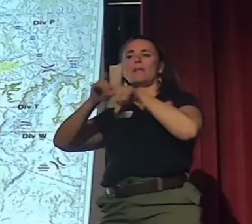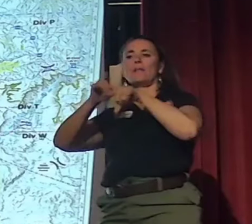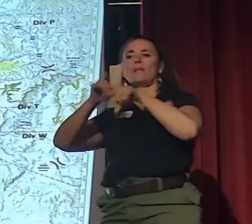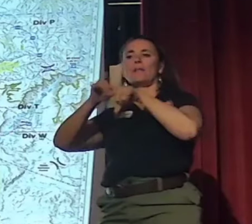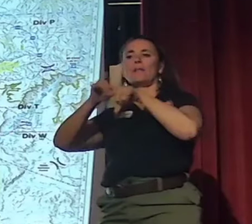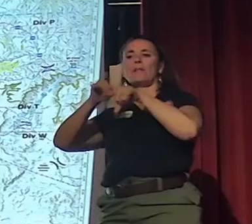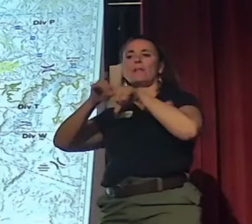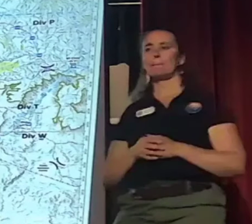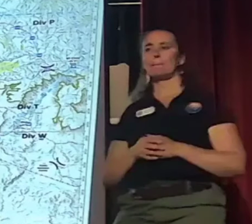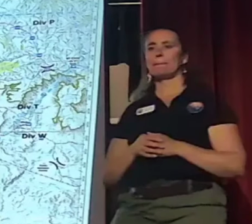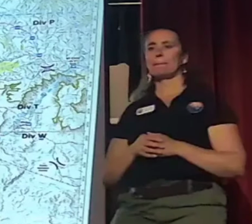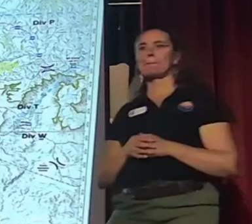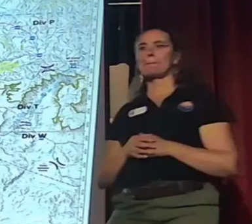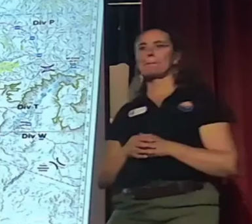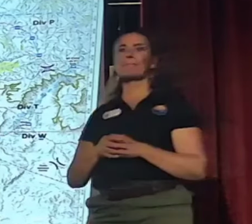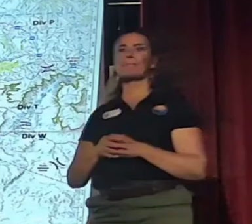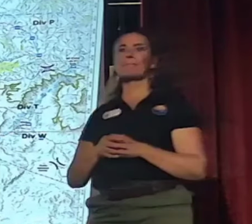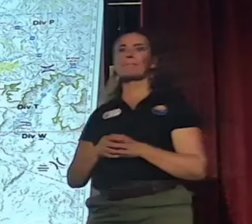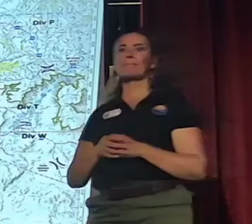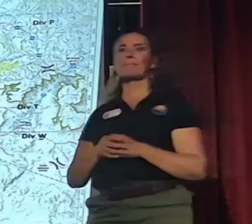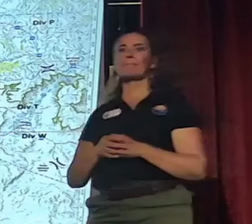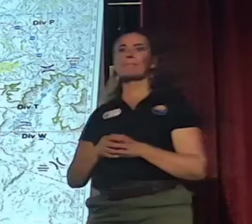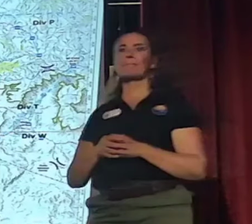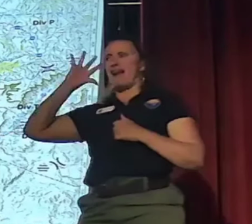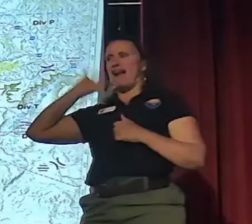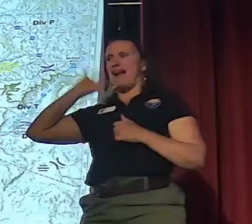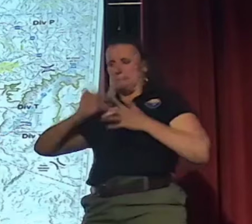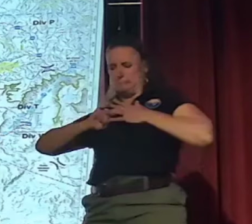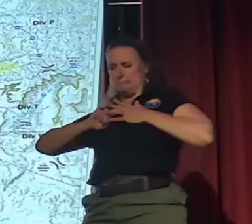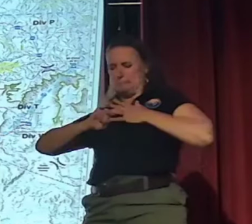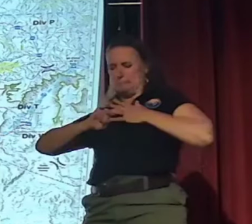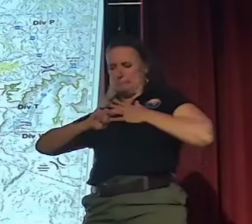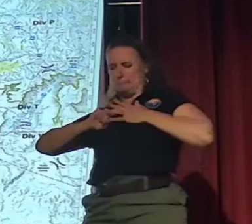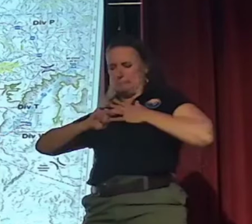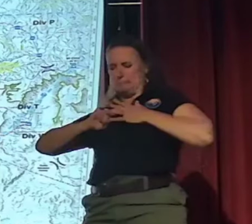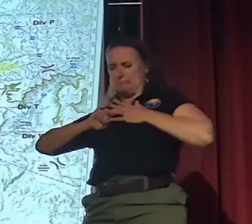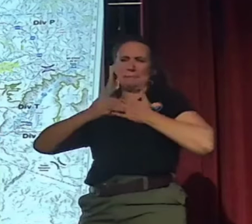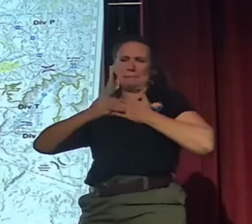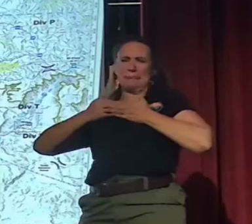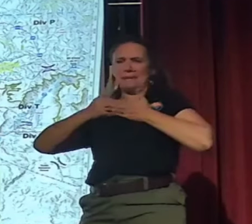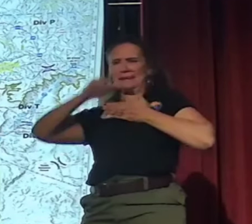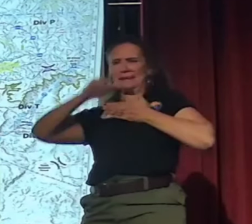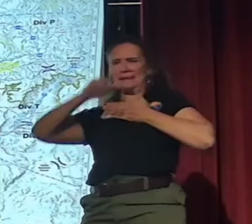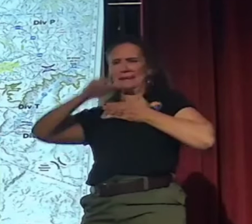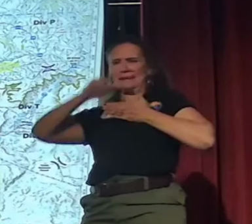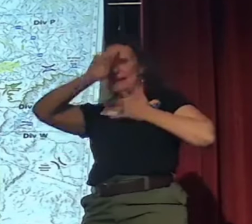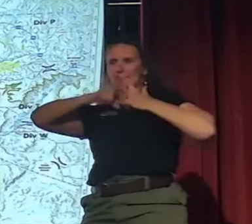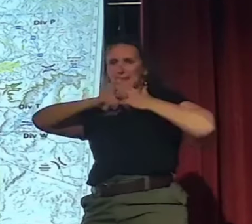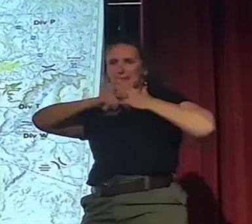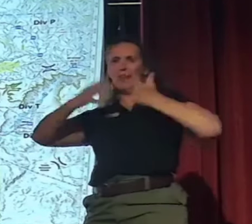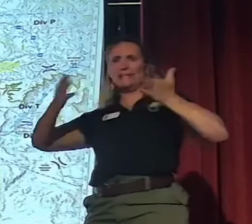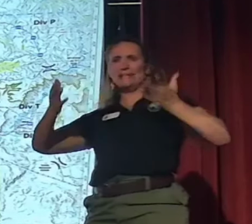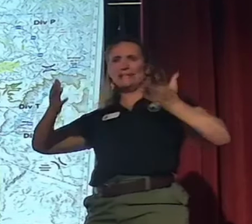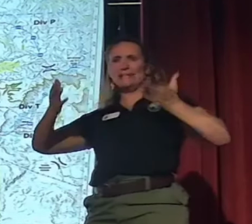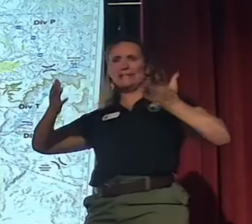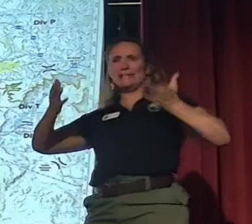I rookied on the Tano. When I first started, I spent a lot of time up in your community on fires throughout my